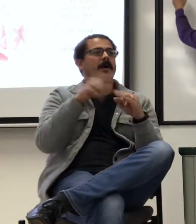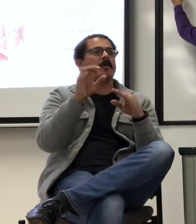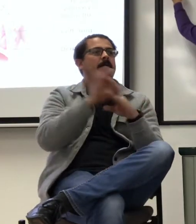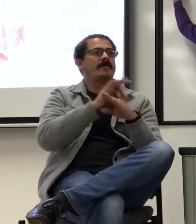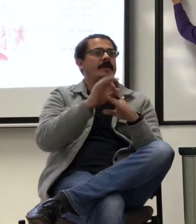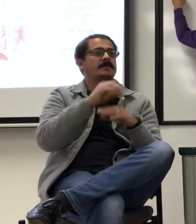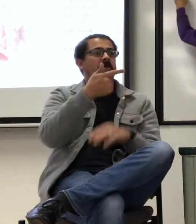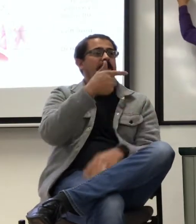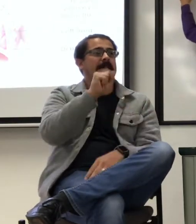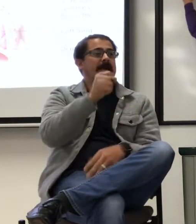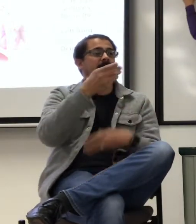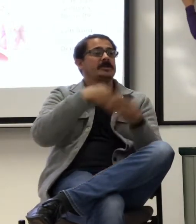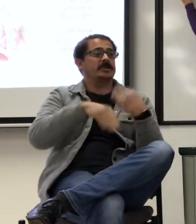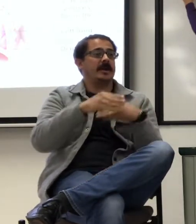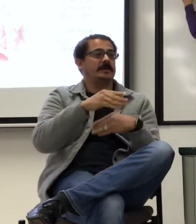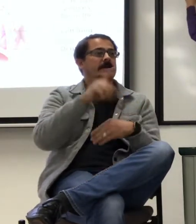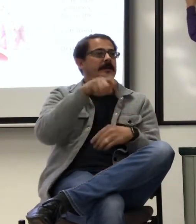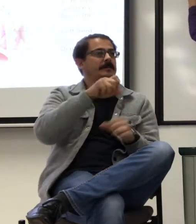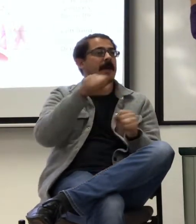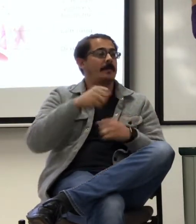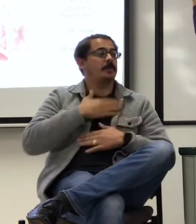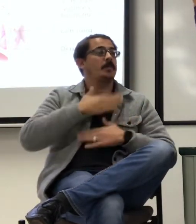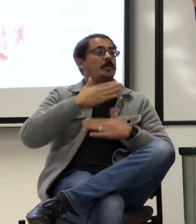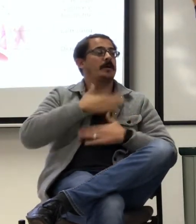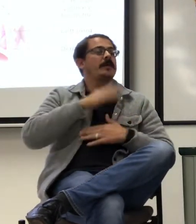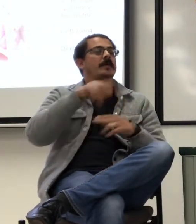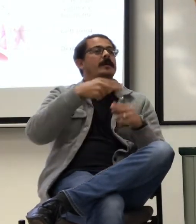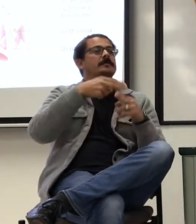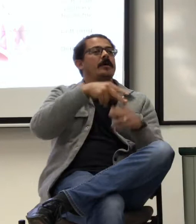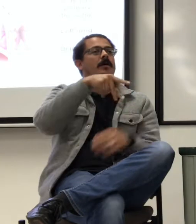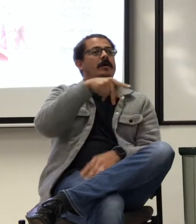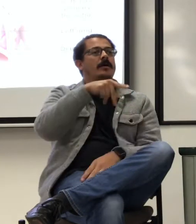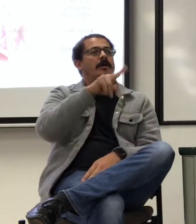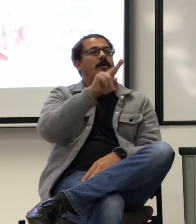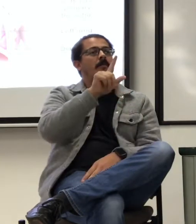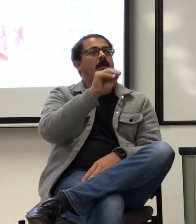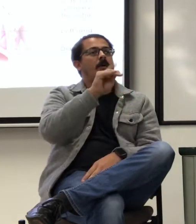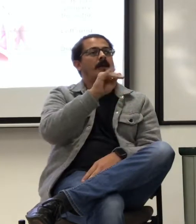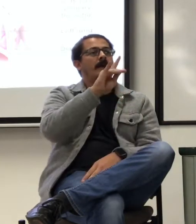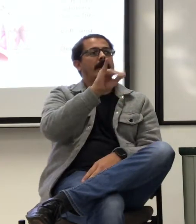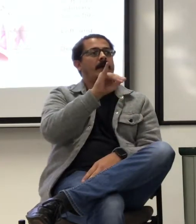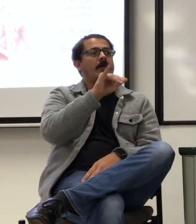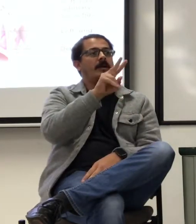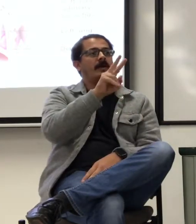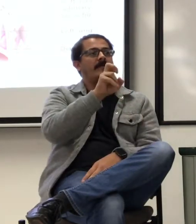gas exchange is that you got to be able to breathe. We call that pulmonary ventilation.